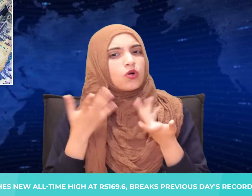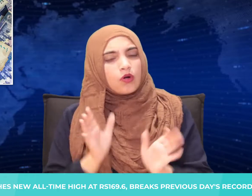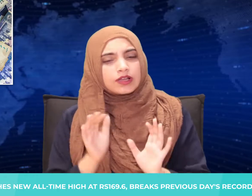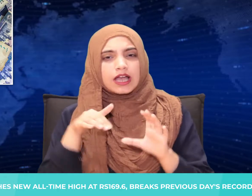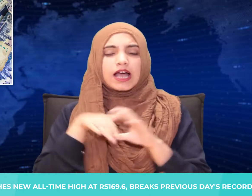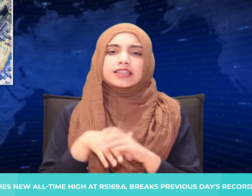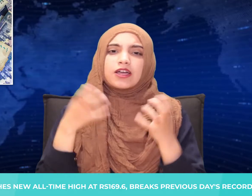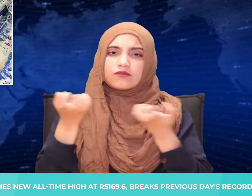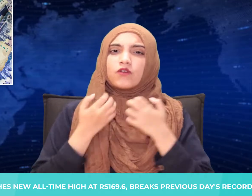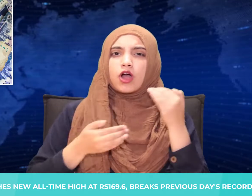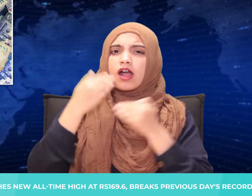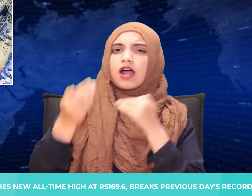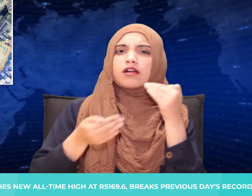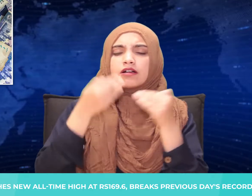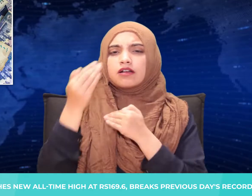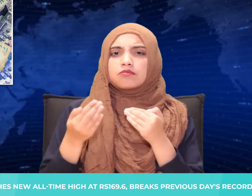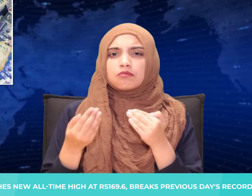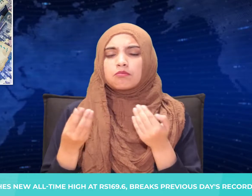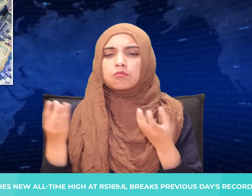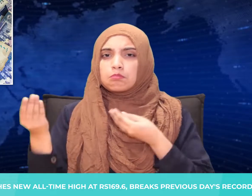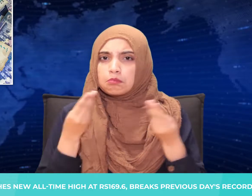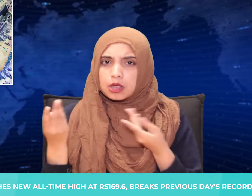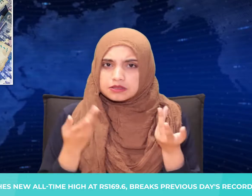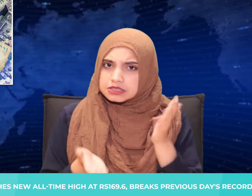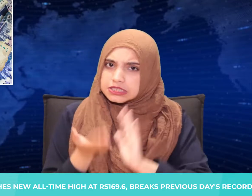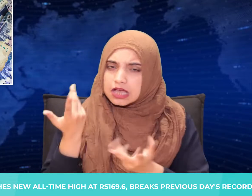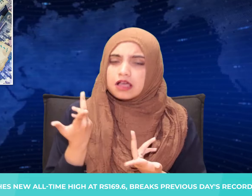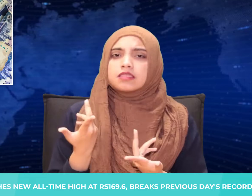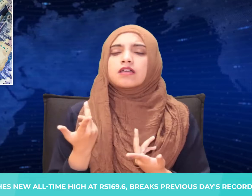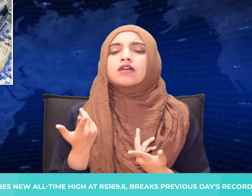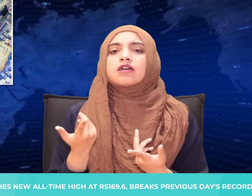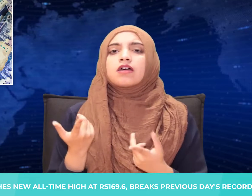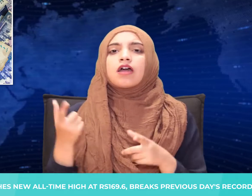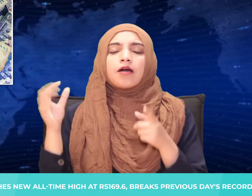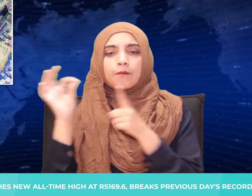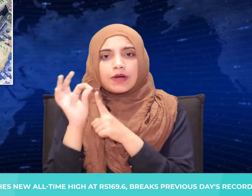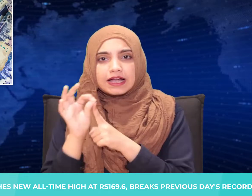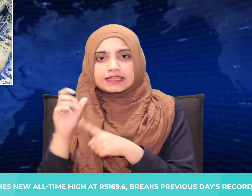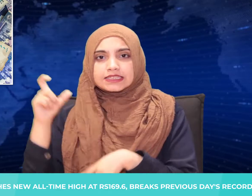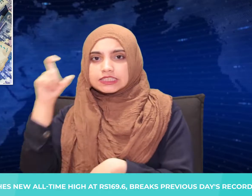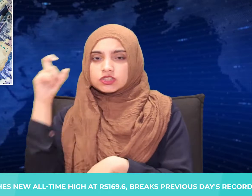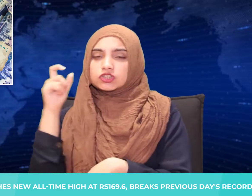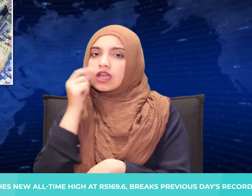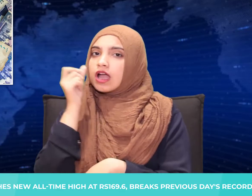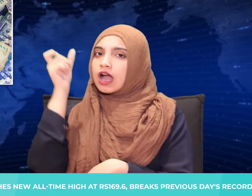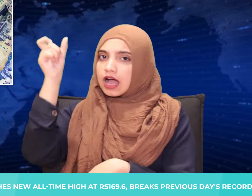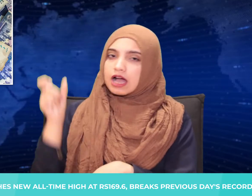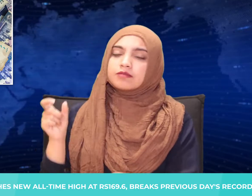Exchange Companies Association of Pakistan chairman Malik Bostan said,